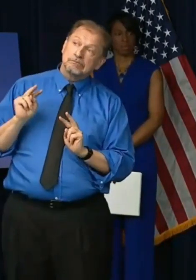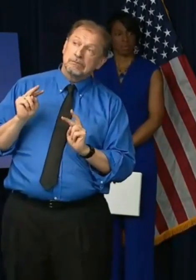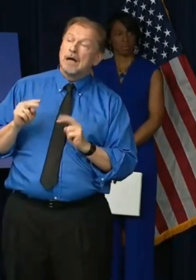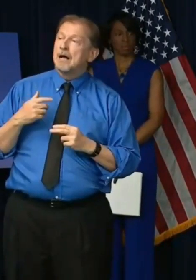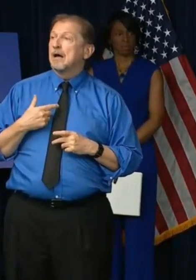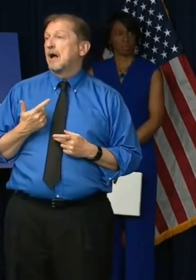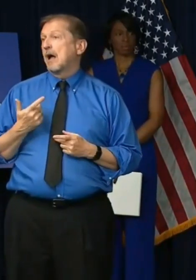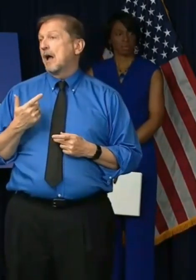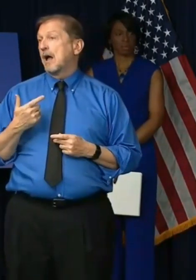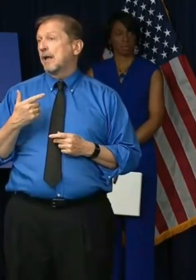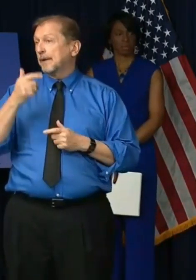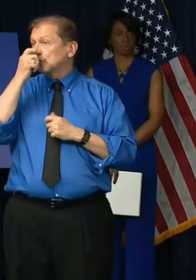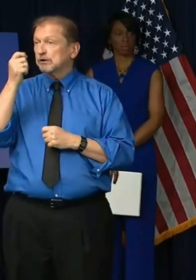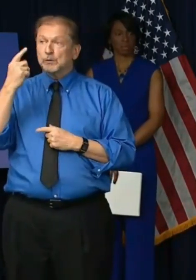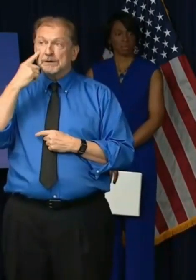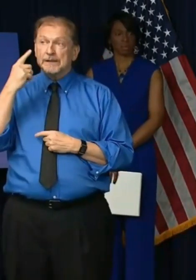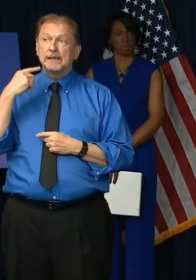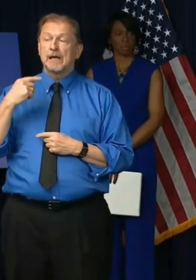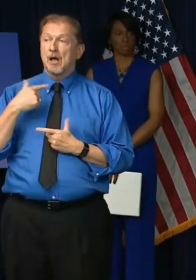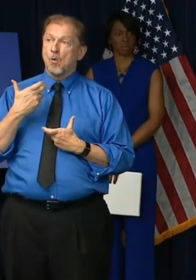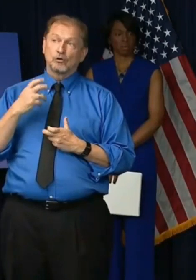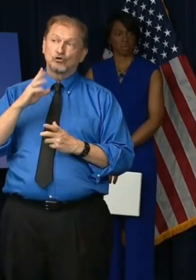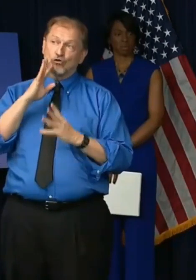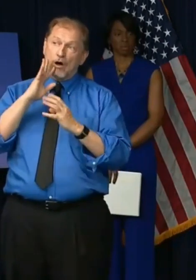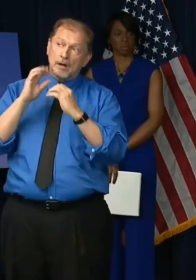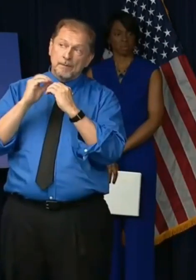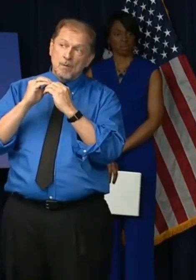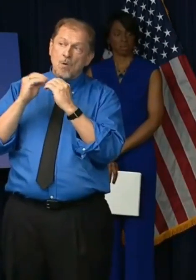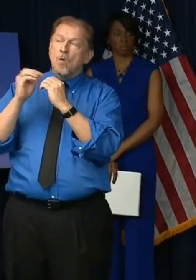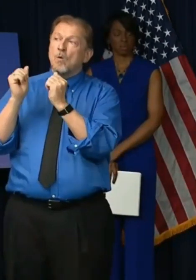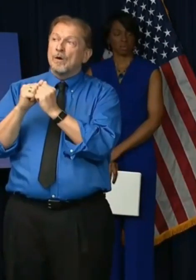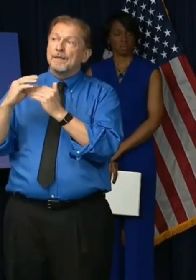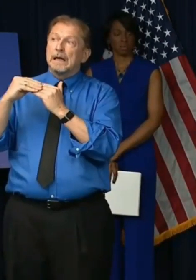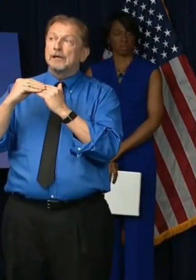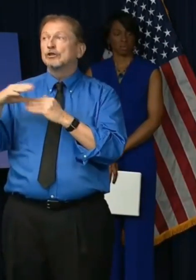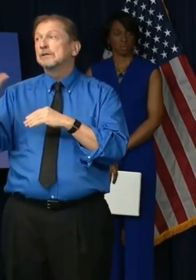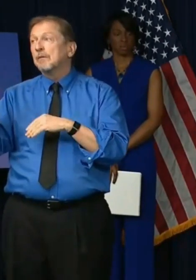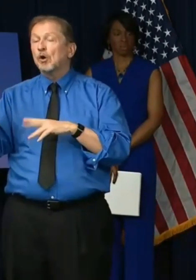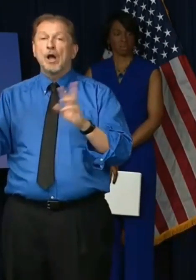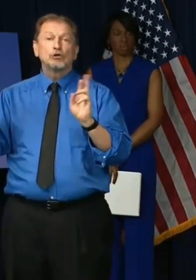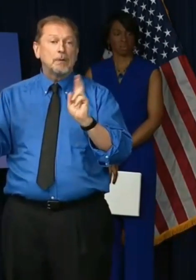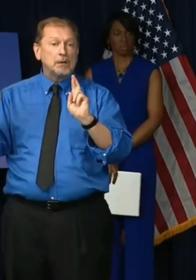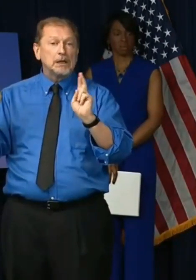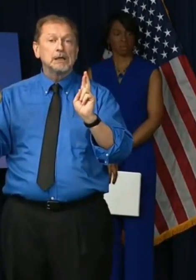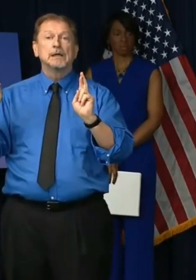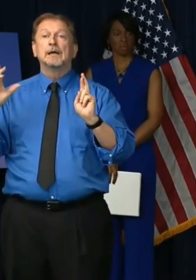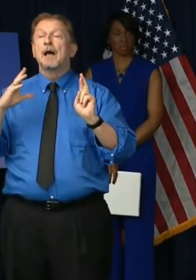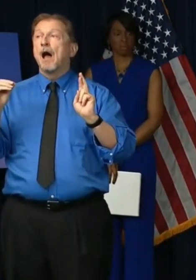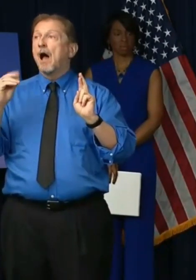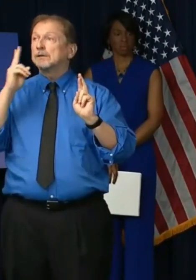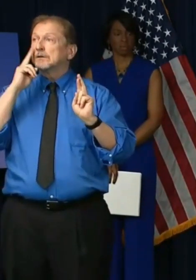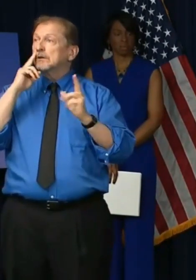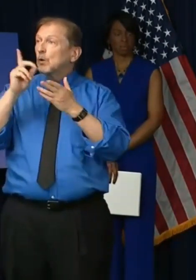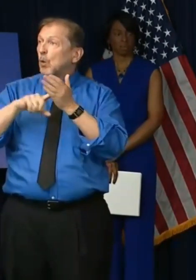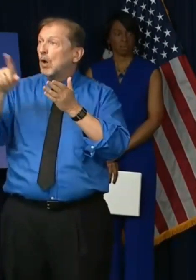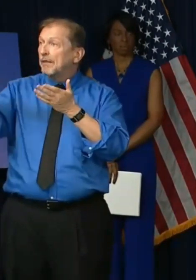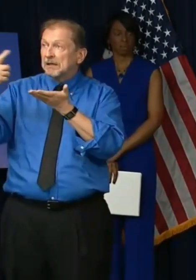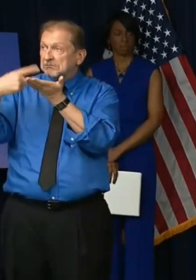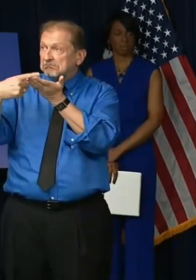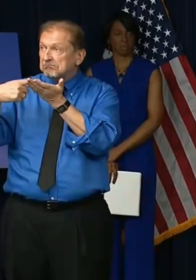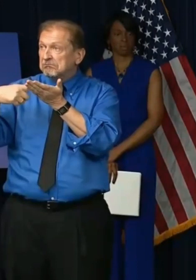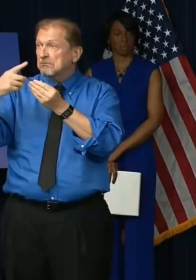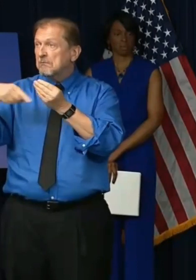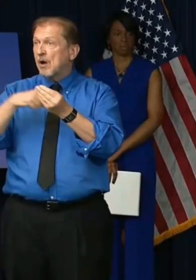more conversations, as I already have had with the leaders, and certainly, their input about whether